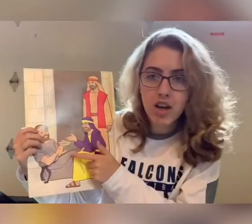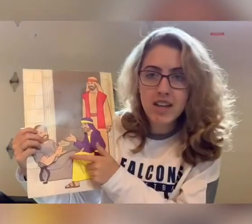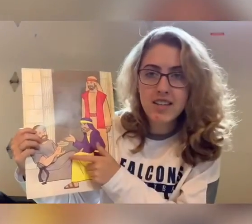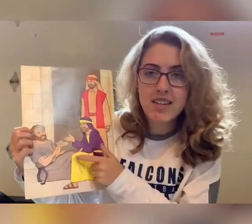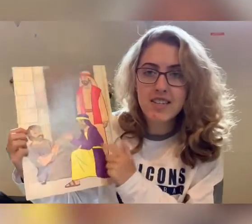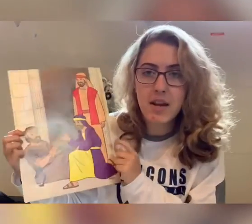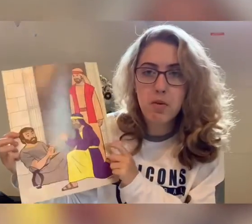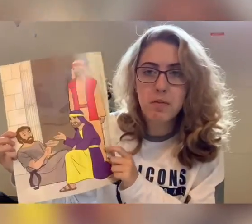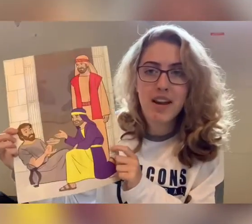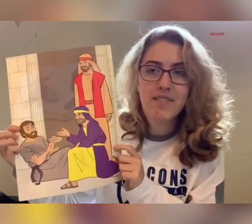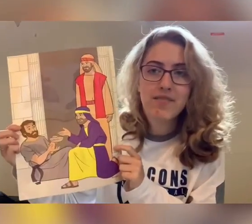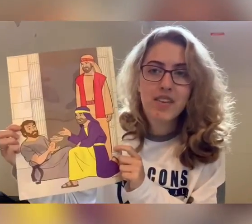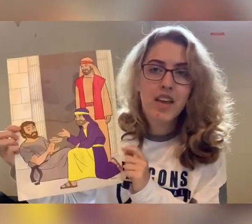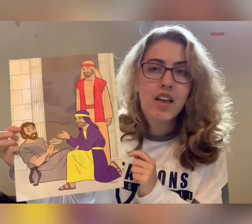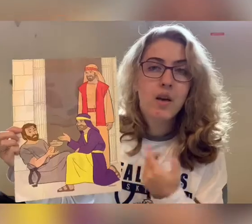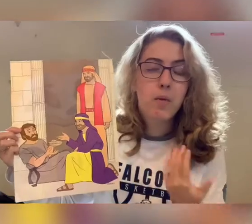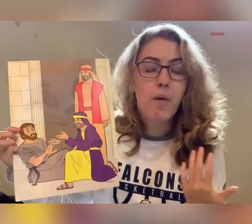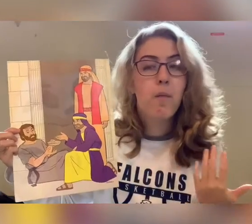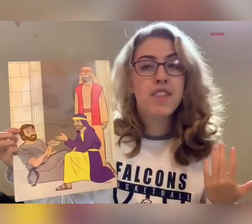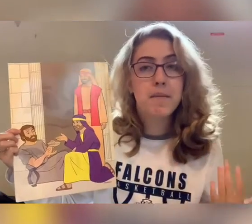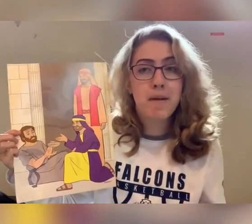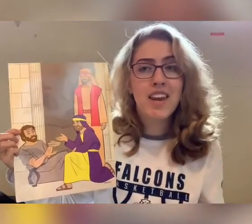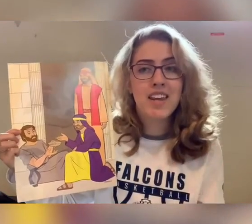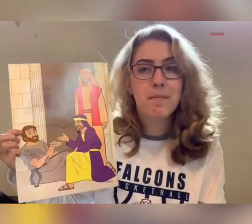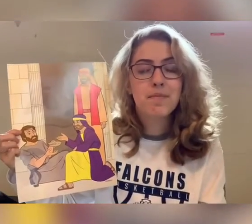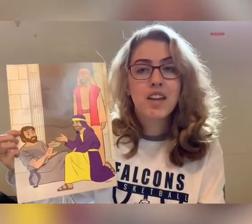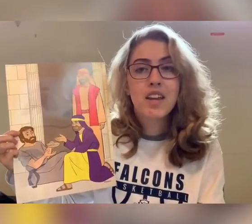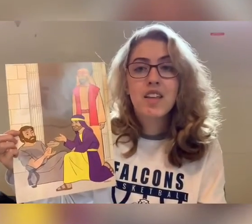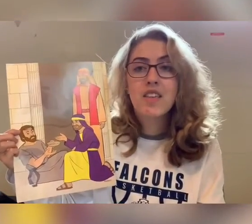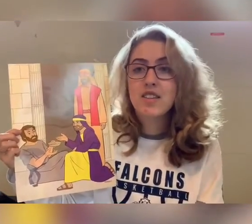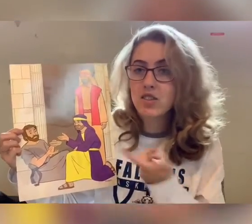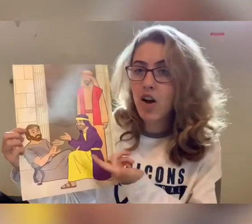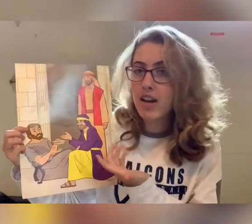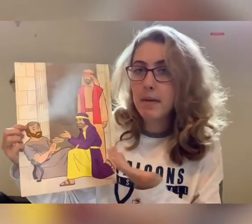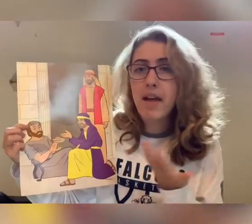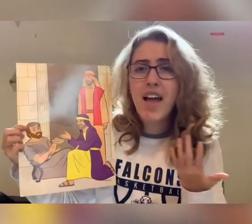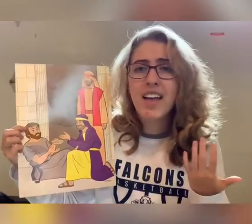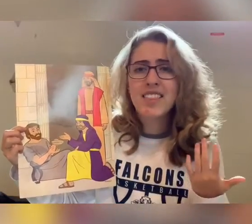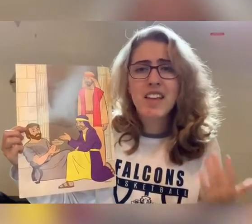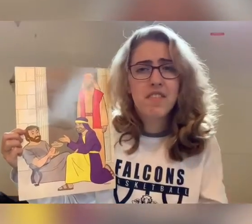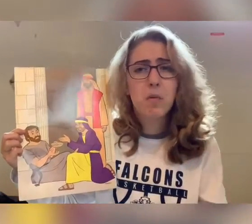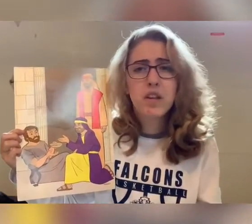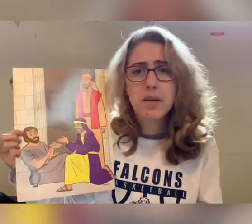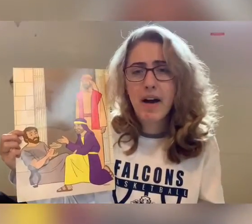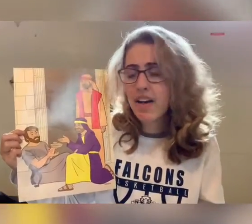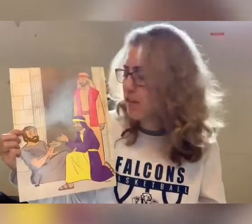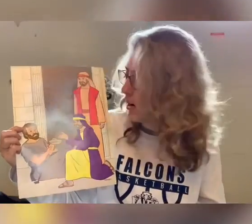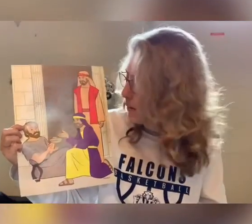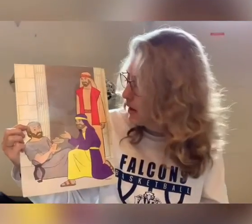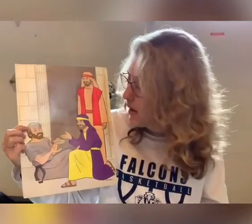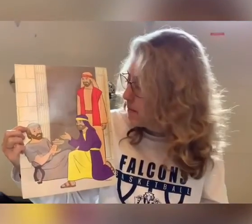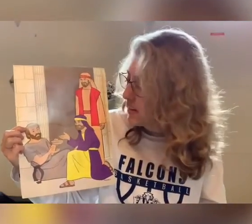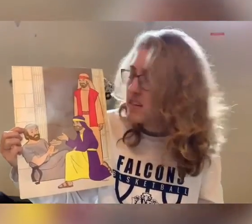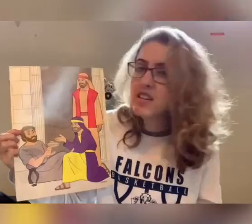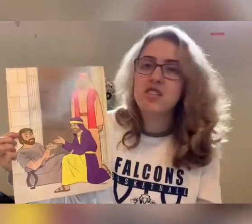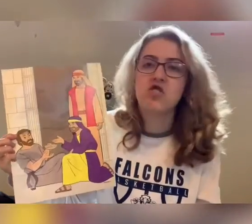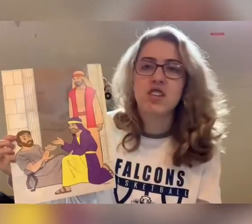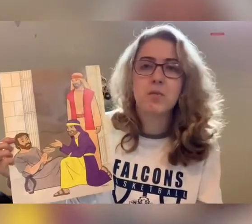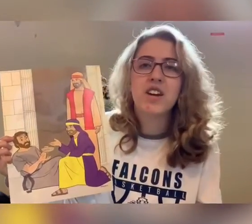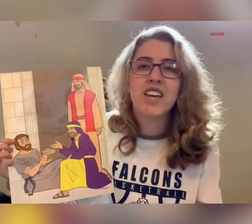to the disabled man. Well, when they met him, they saw him and they felt really bad for him, but they didn't just want to give